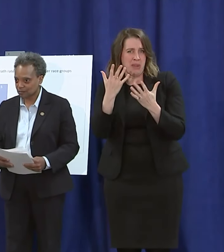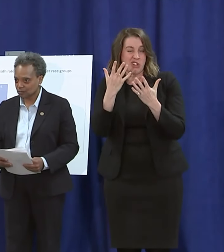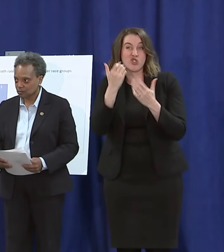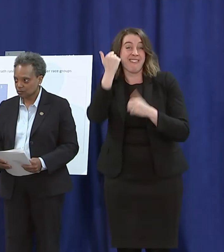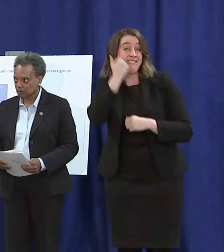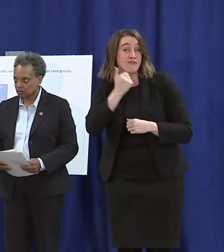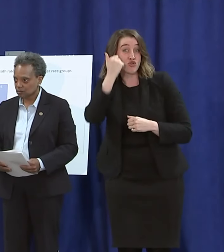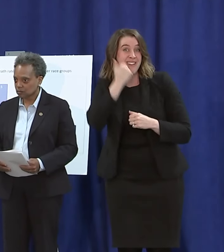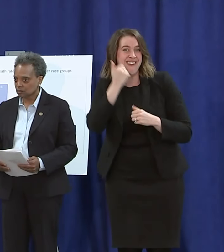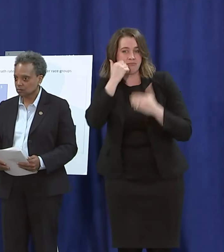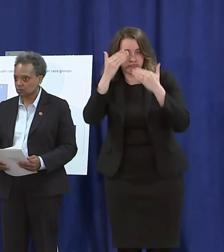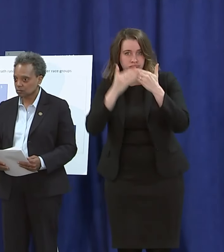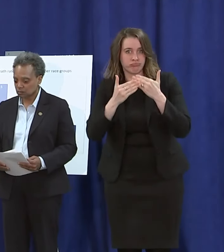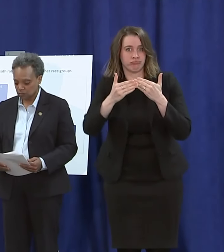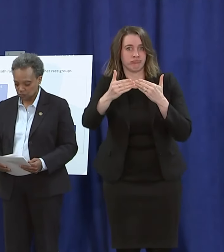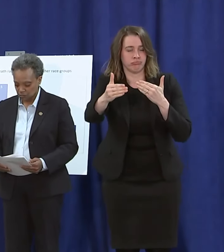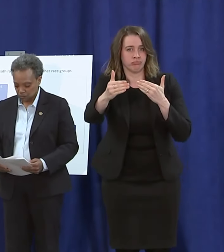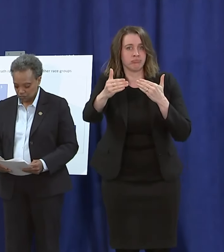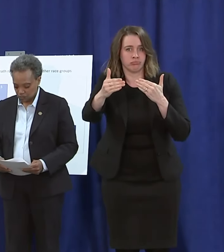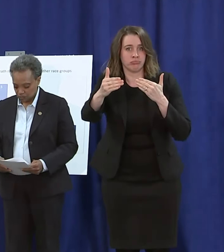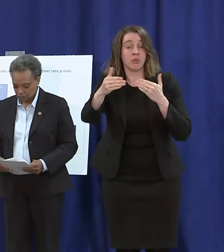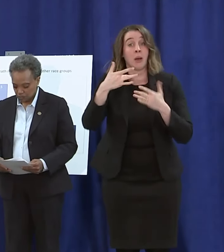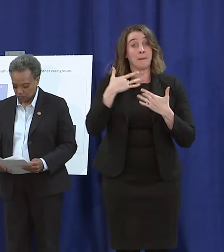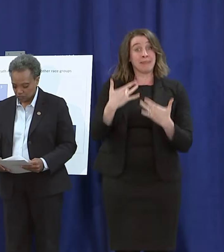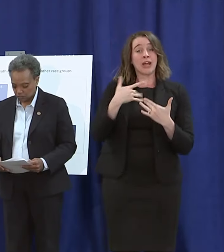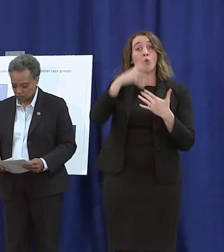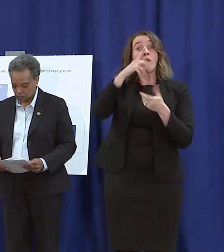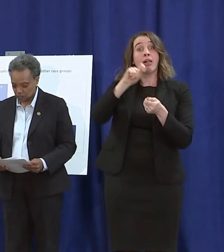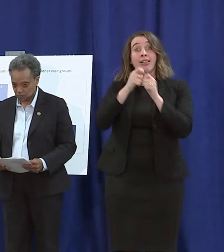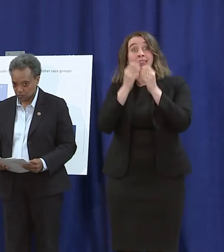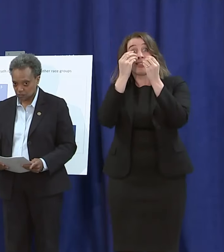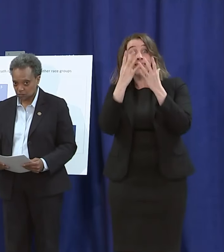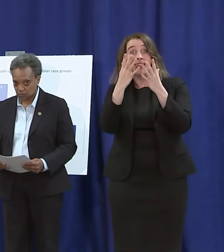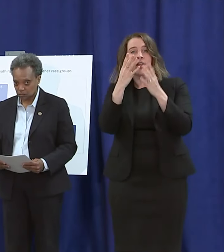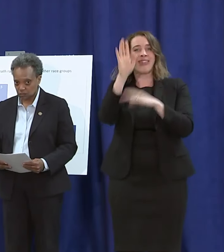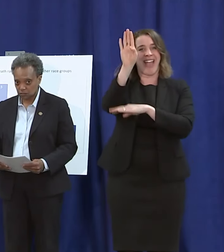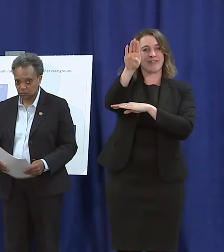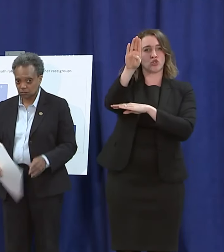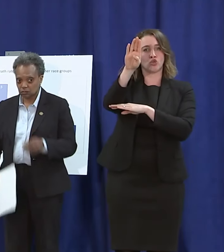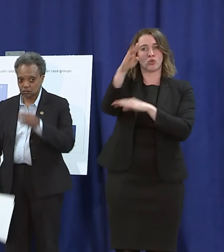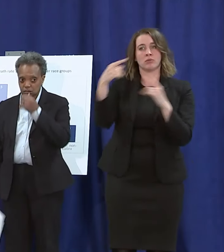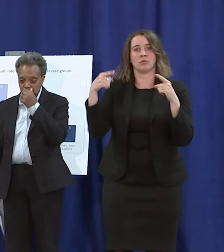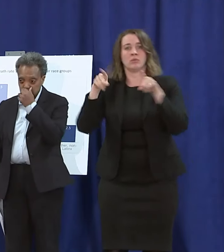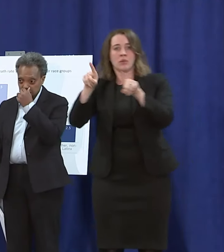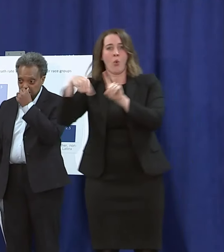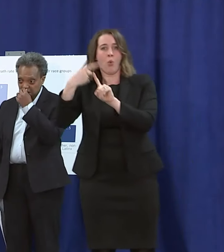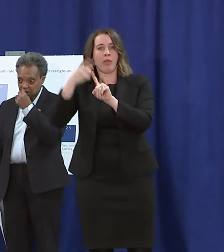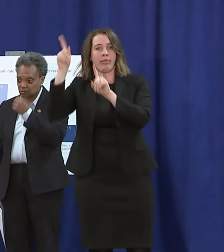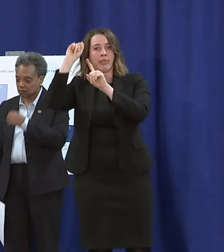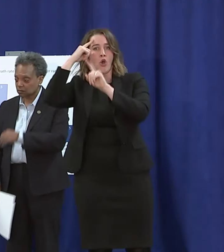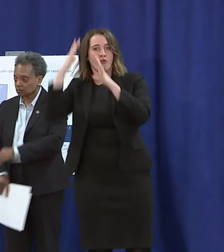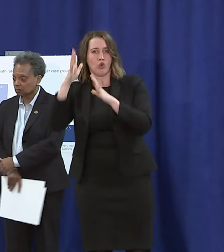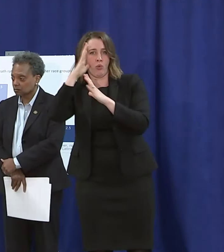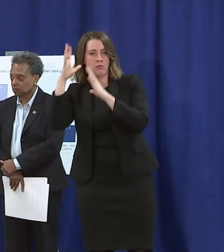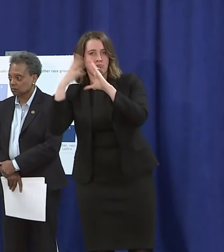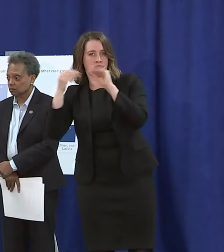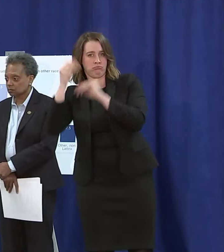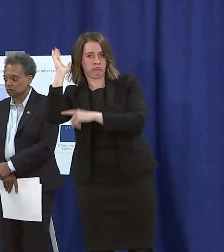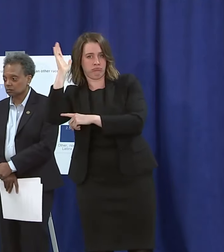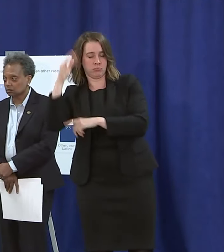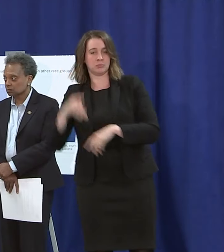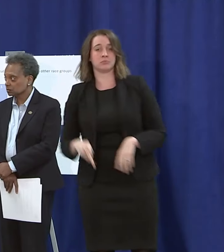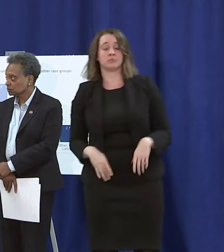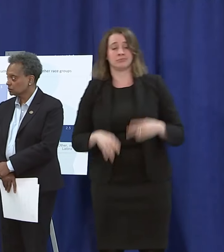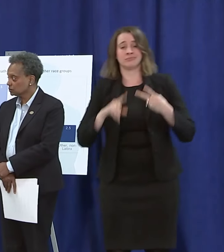every day moving forward, being updated in the afternoon in conjunction with the governor's press conference. We'll also be updating maps